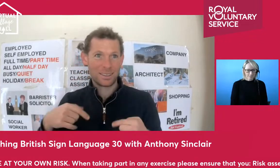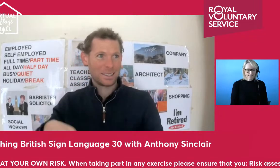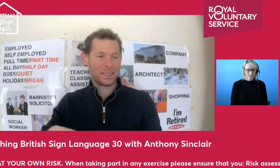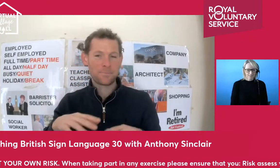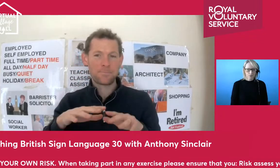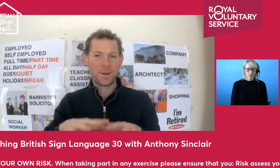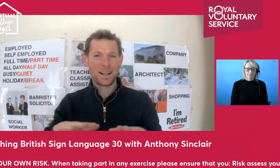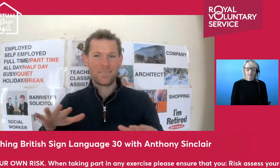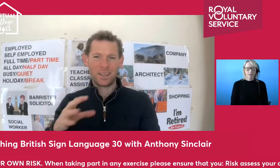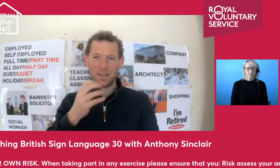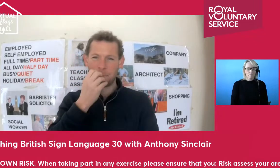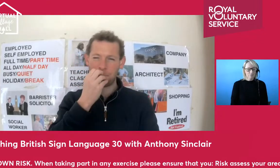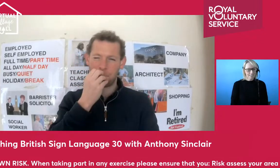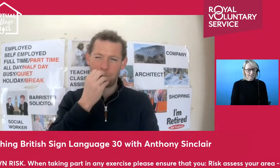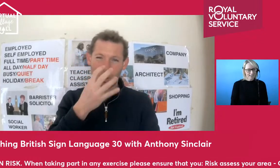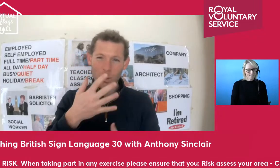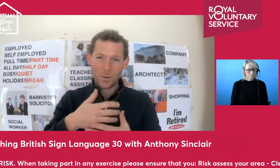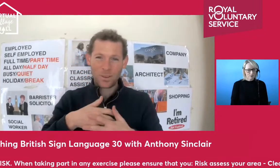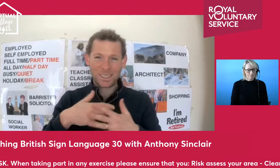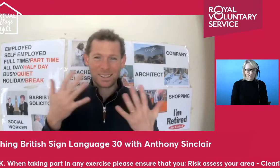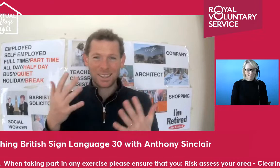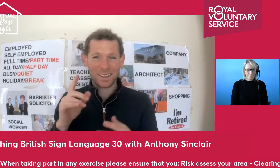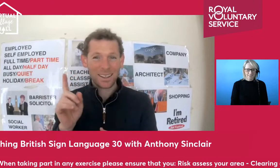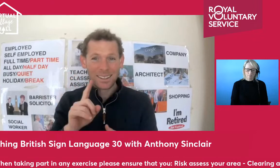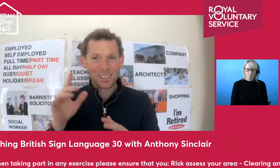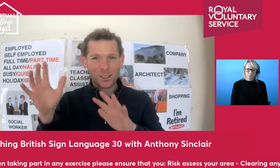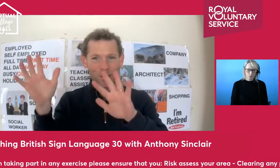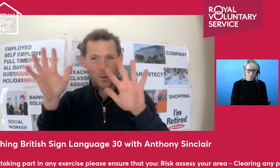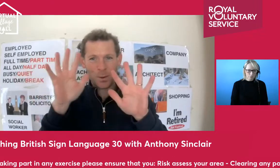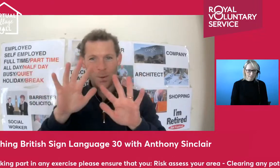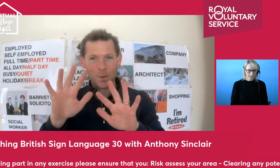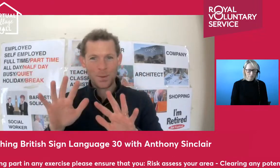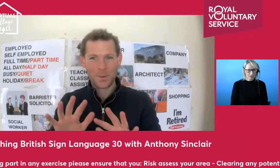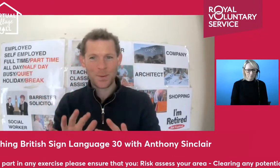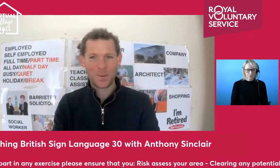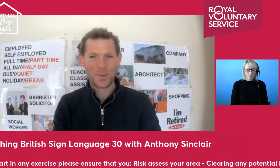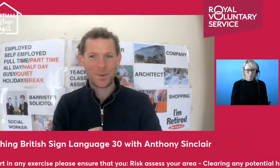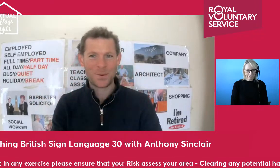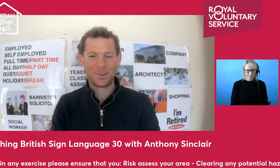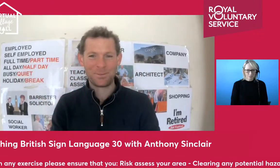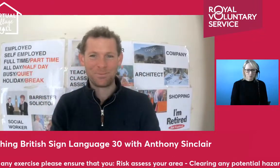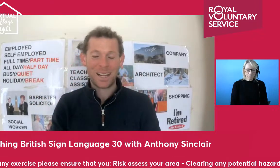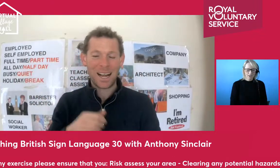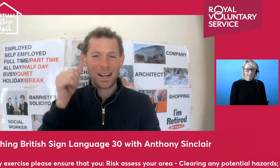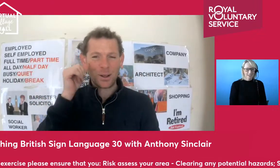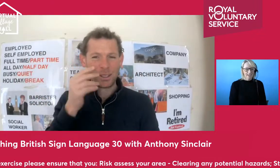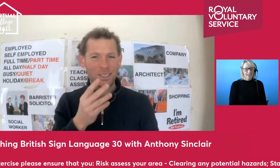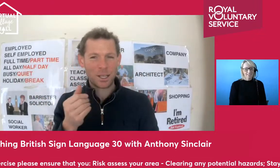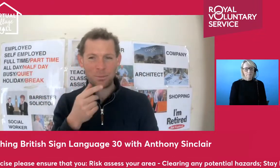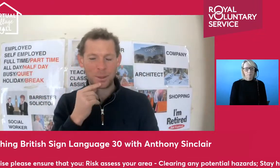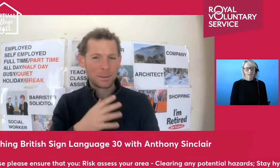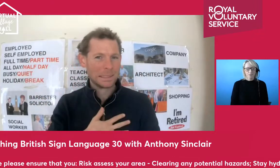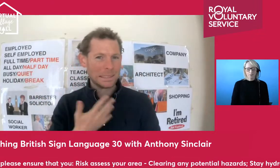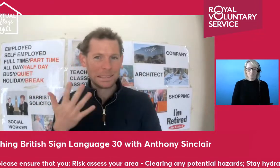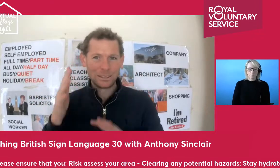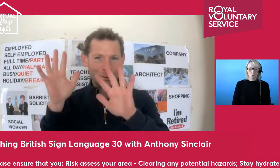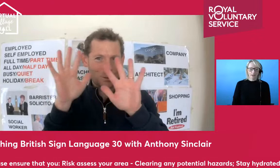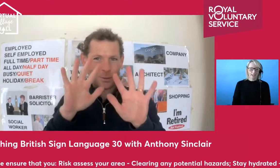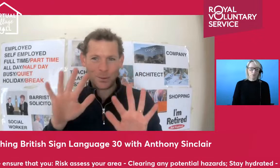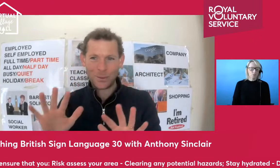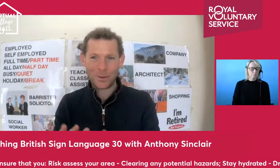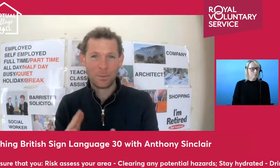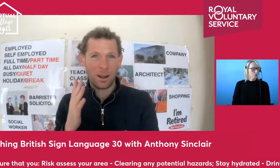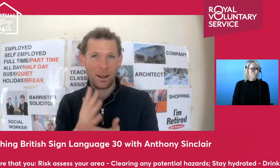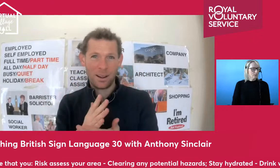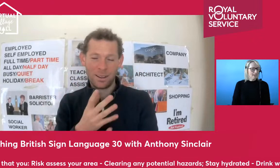called Alison. So it's a lovely day here in Belfast. It's a beautiful day. We have lovely snow, and it's a bright, crisp